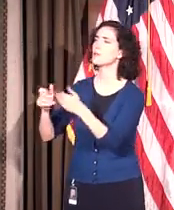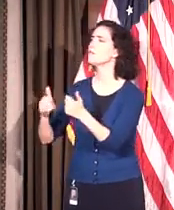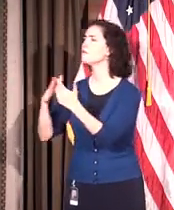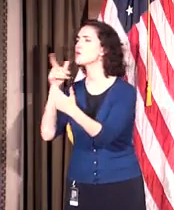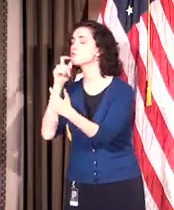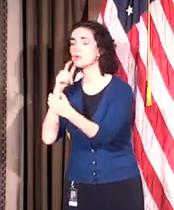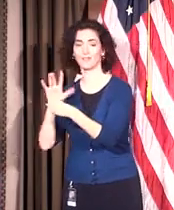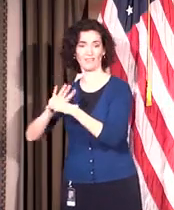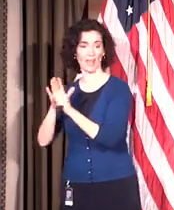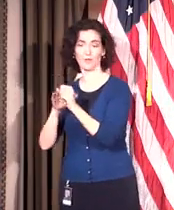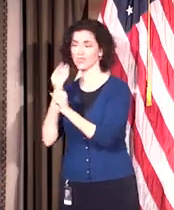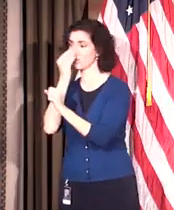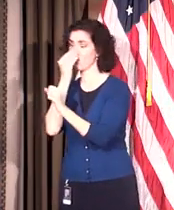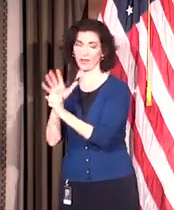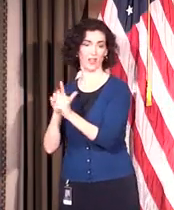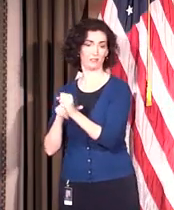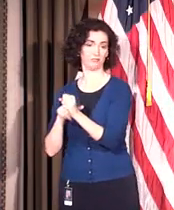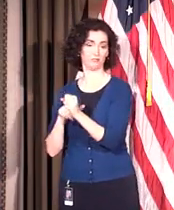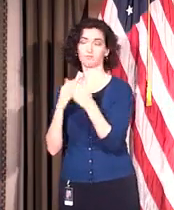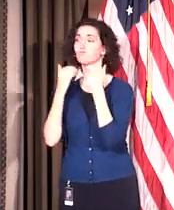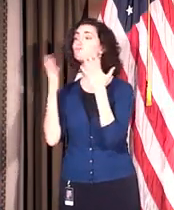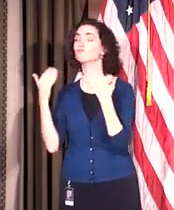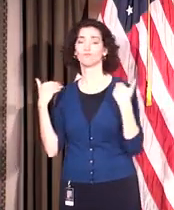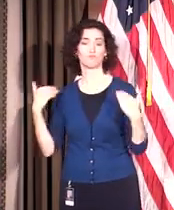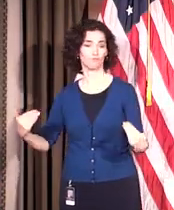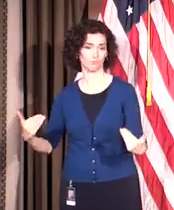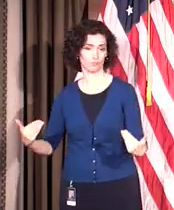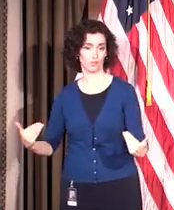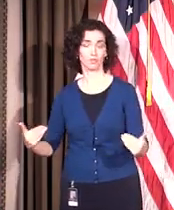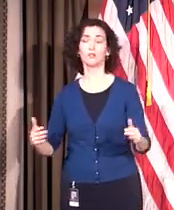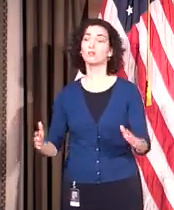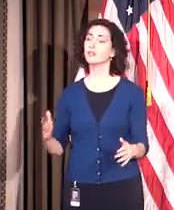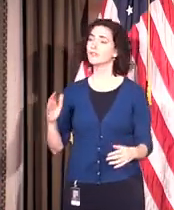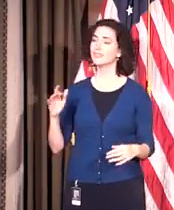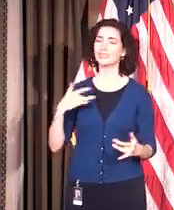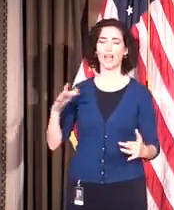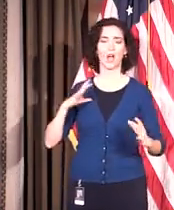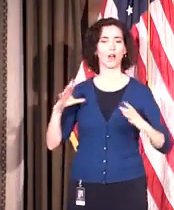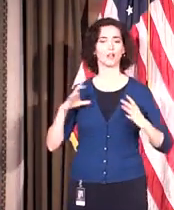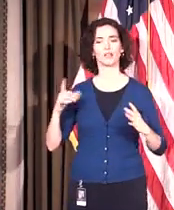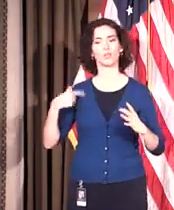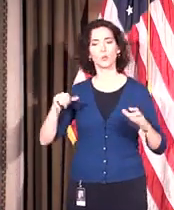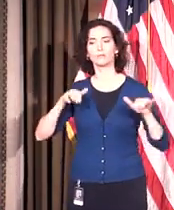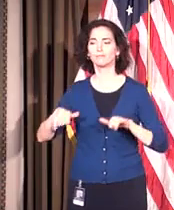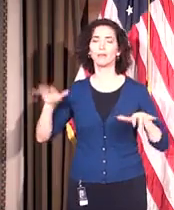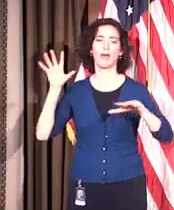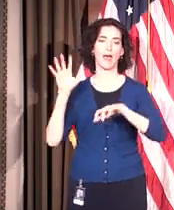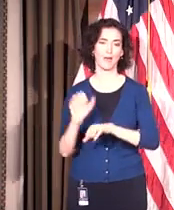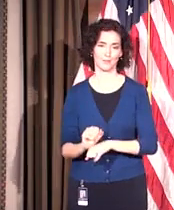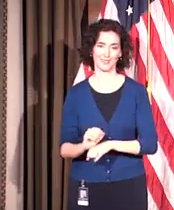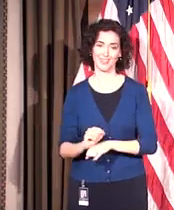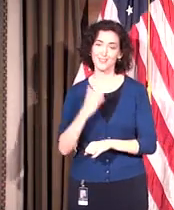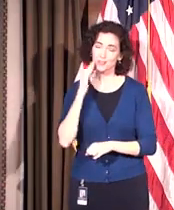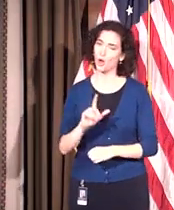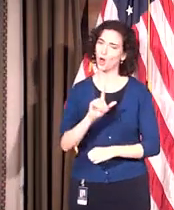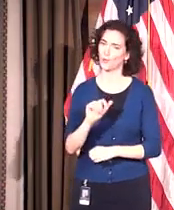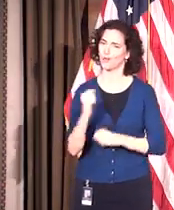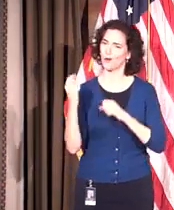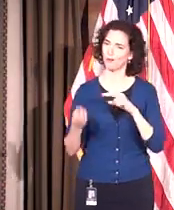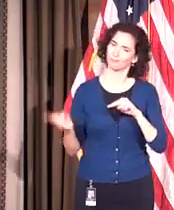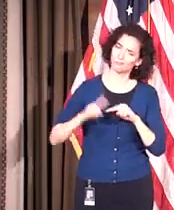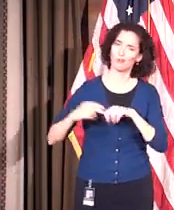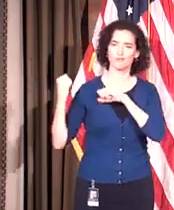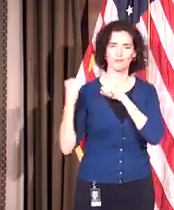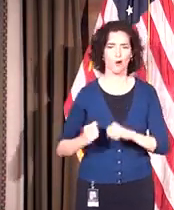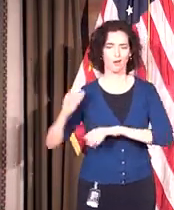And I know that we all have things that we typically do around the holidays, probably more so in Louisiana than elsewhere, but